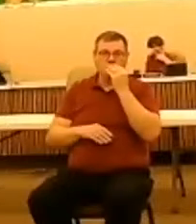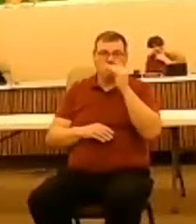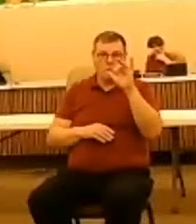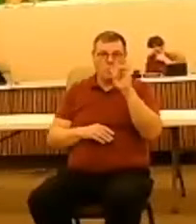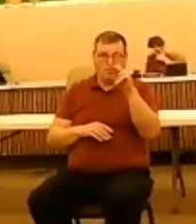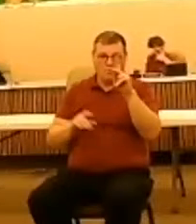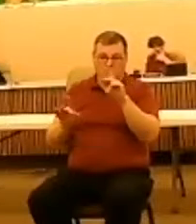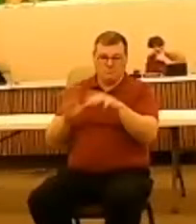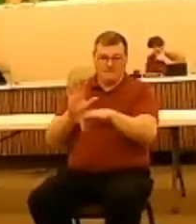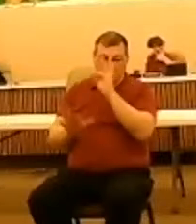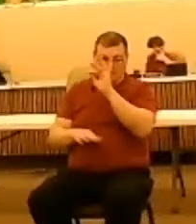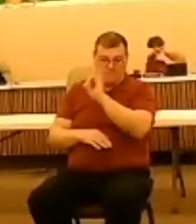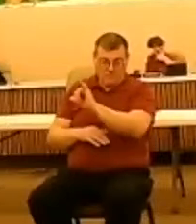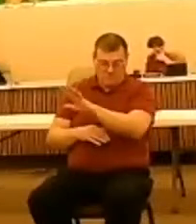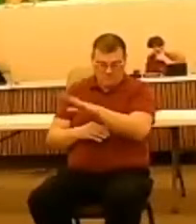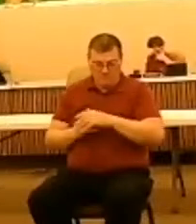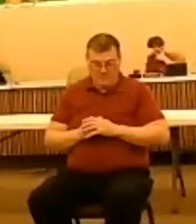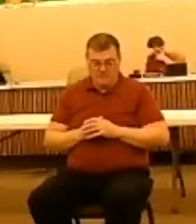find it.